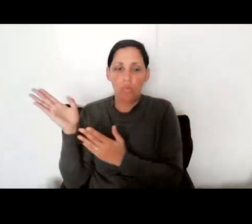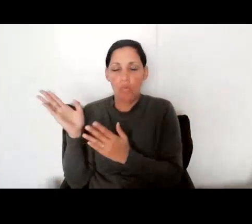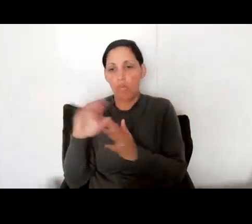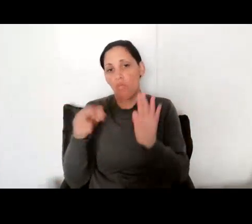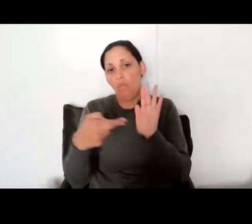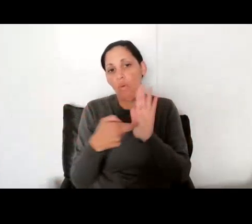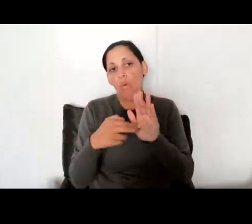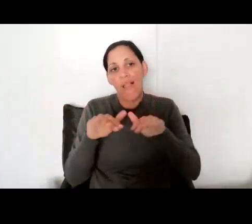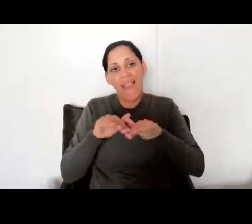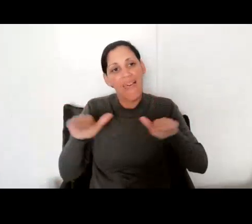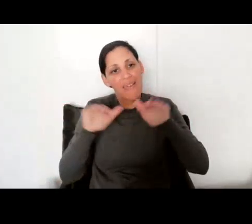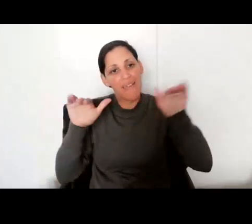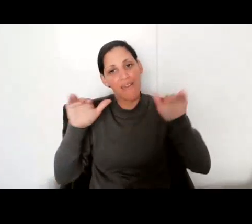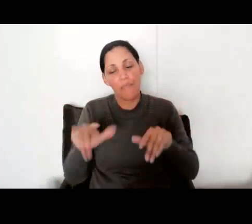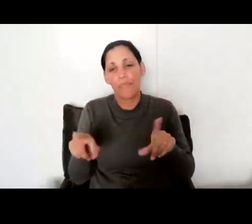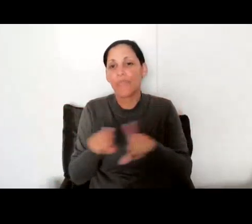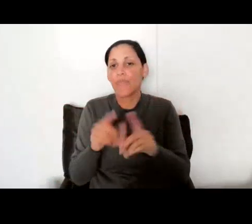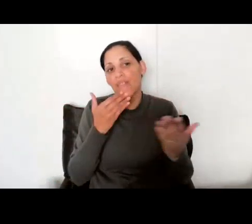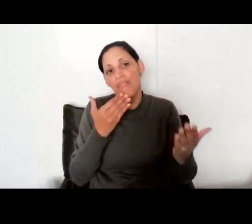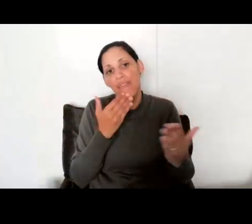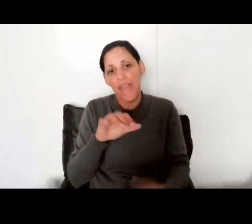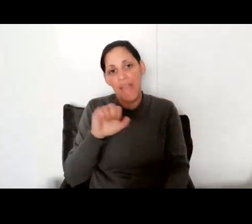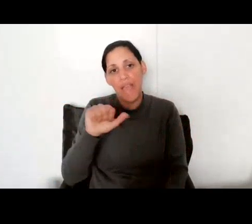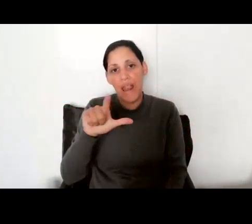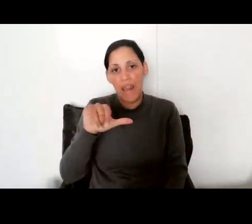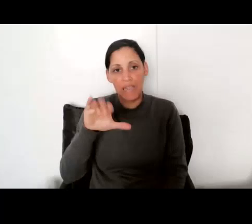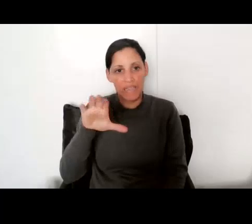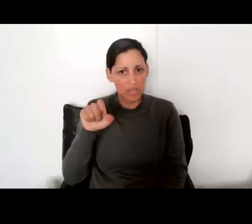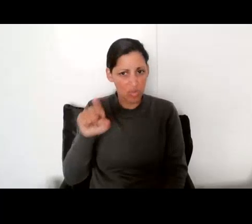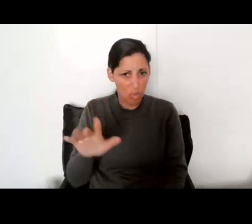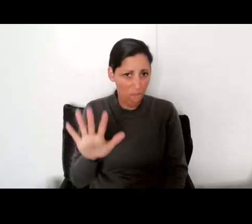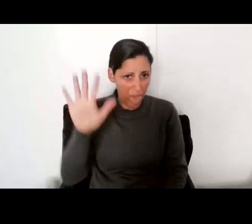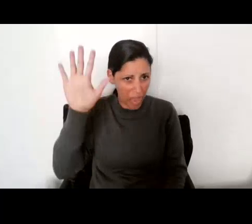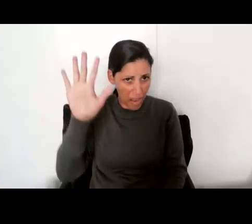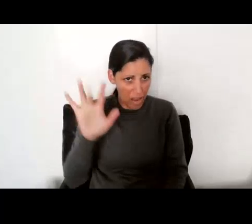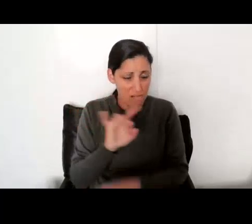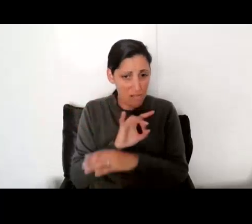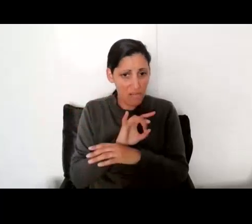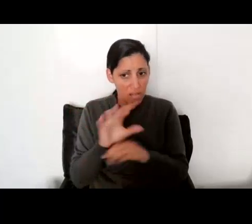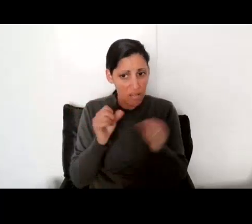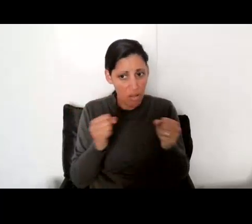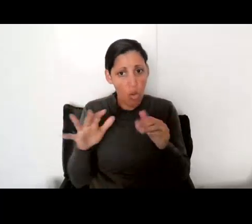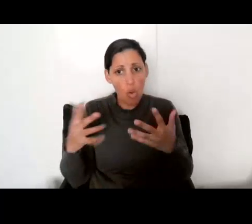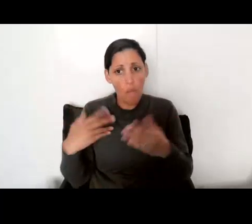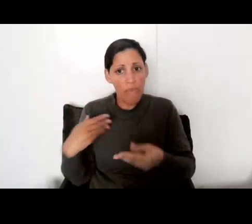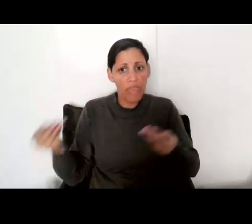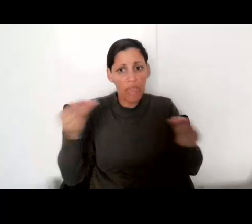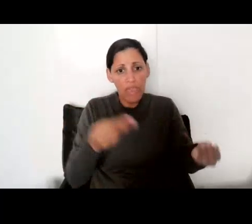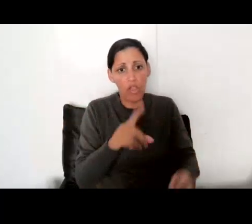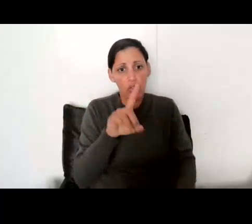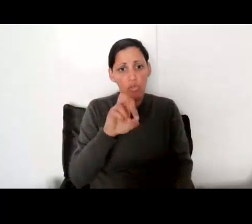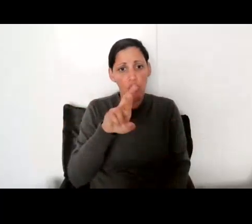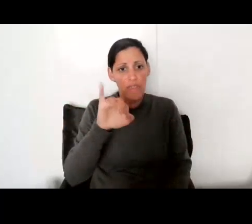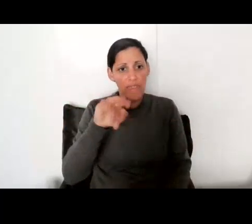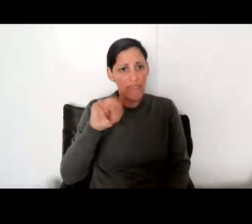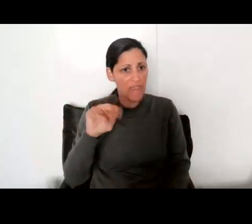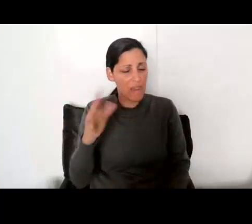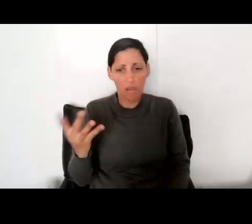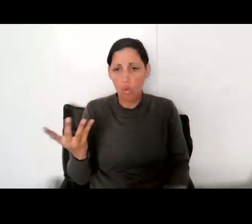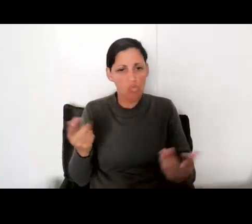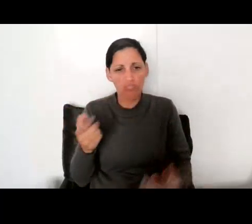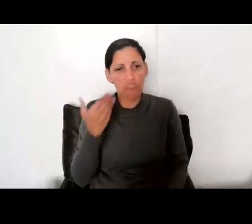layer. Okay, thanks for that. Alice, was your hand still up? You want to come in before I go to Doreen, or because it's no longer up, or you no longer